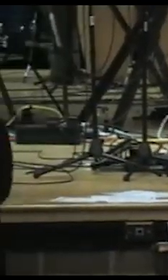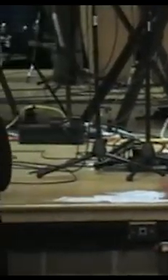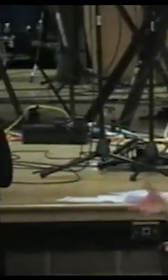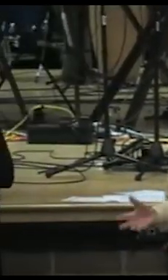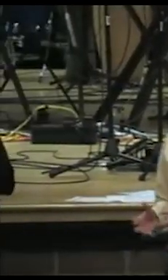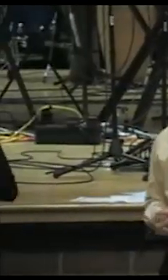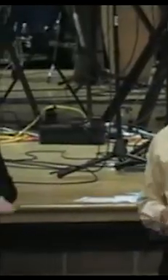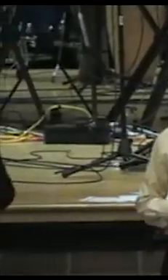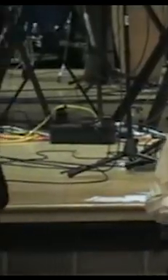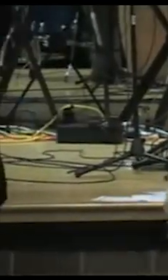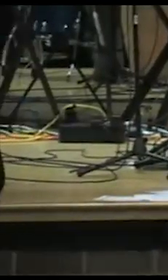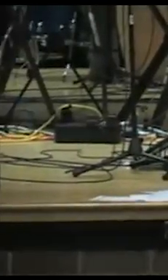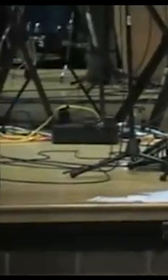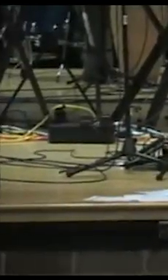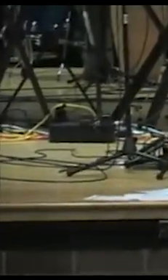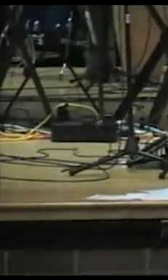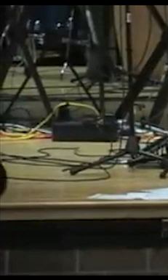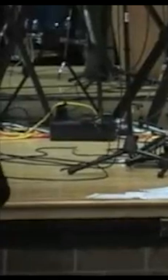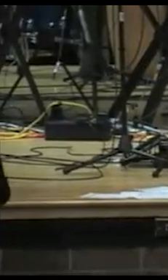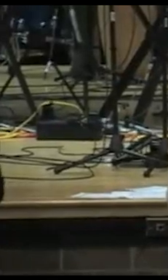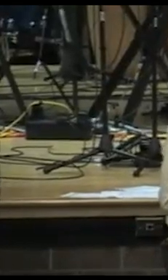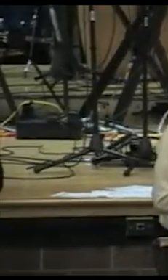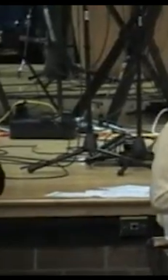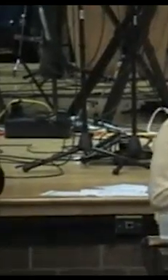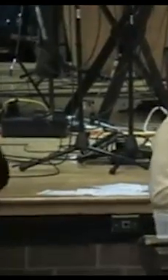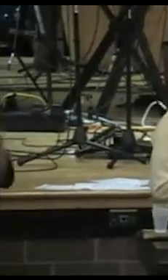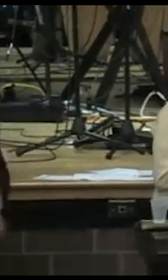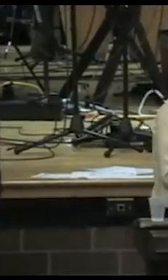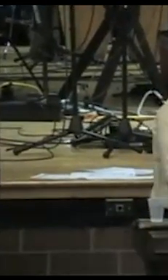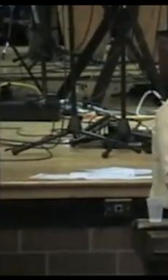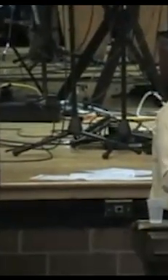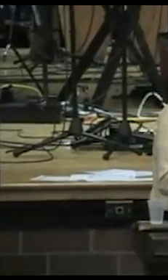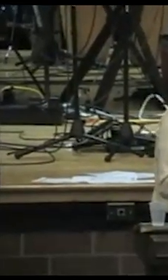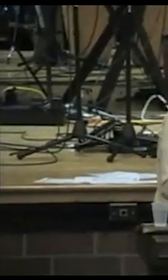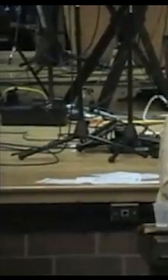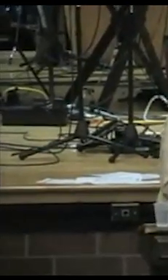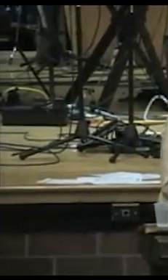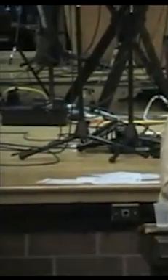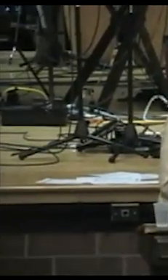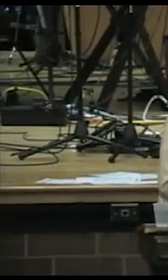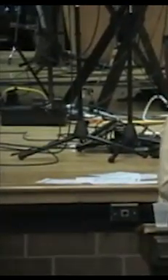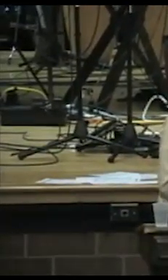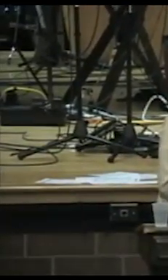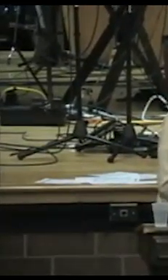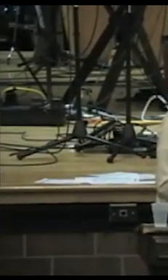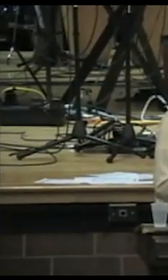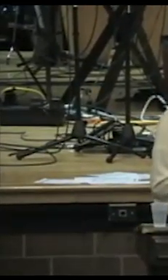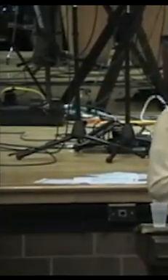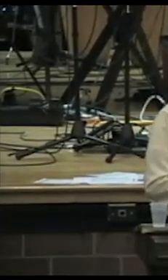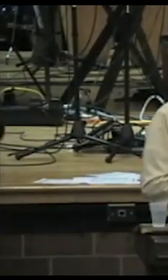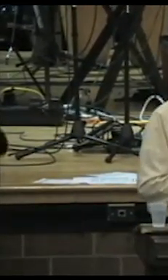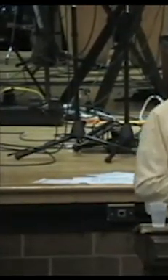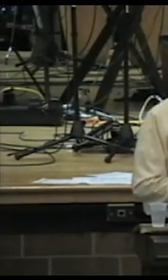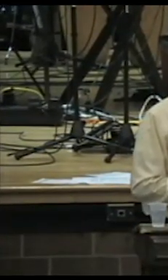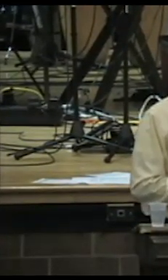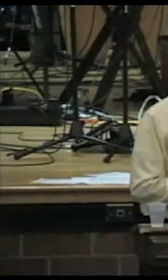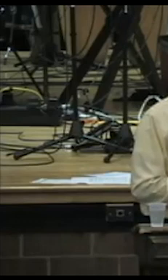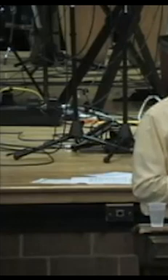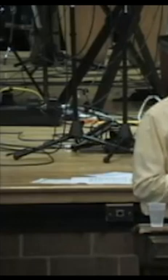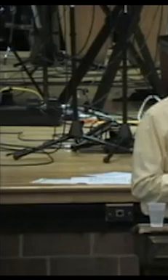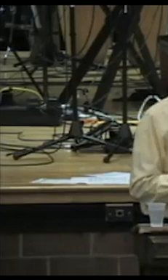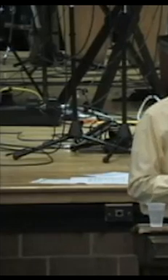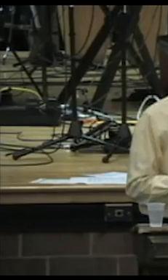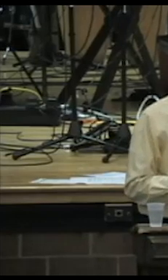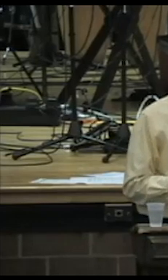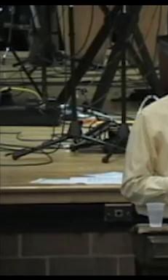talented football players or dancers or culinary experts. Let me tell you something. We